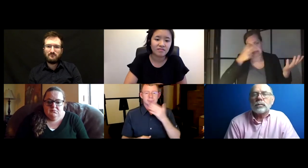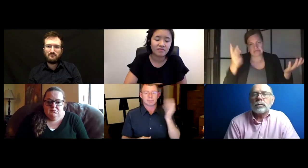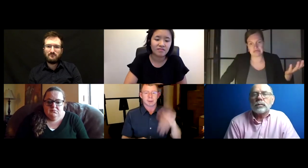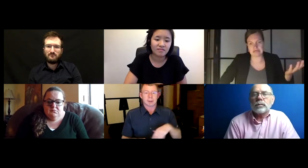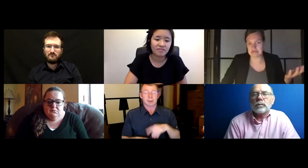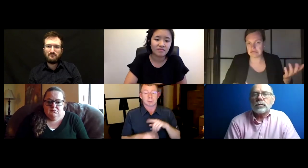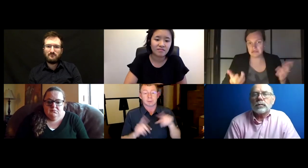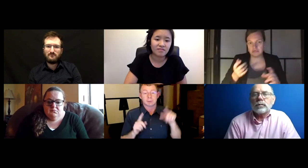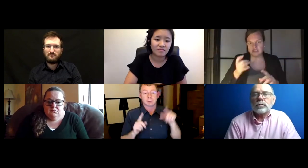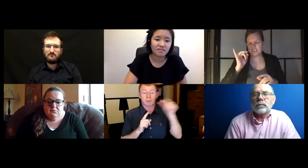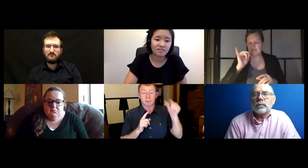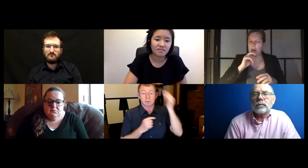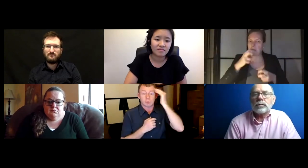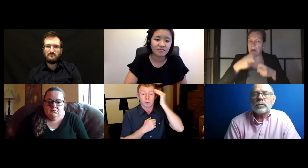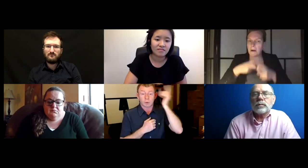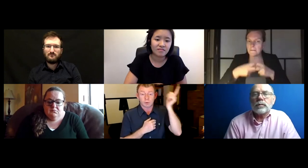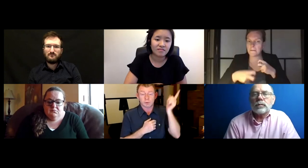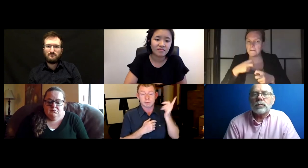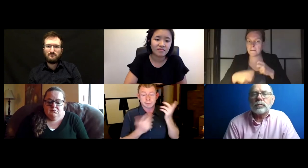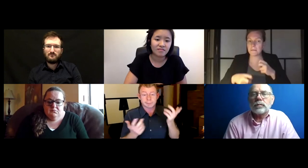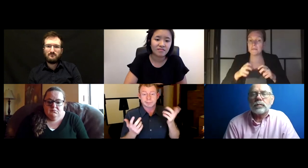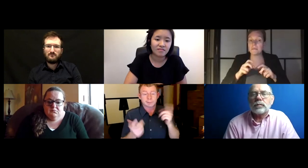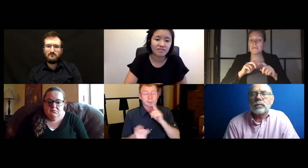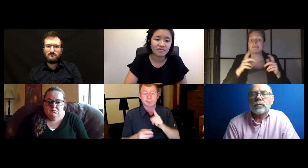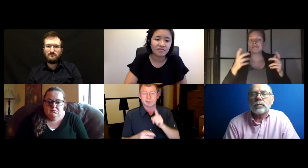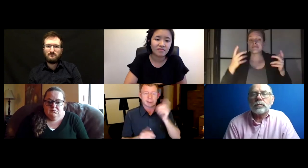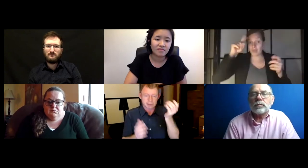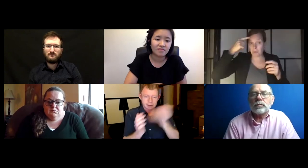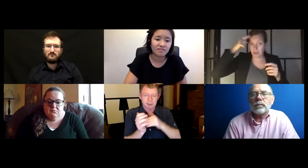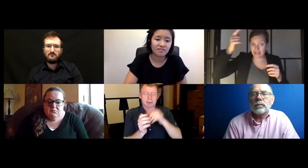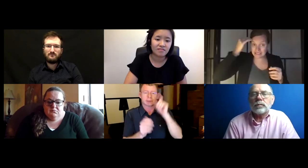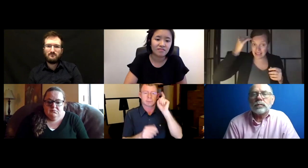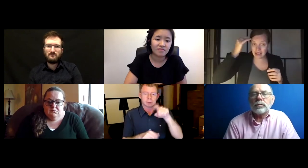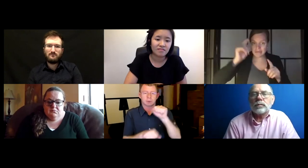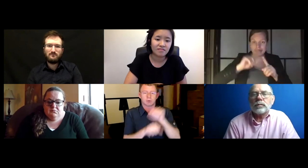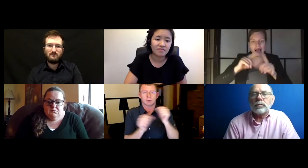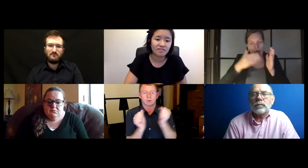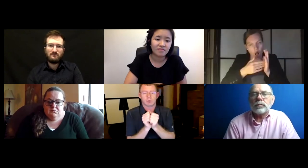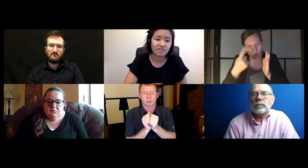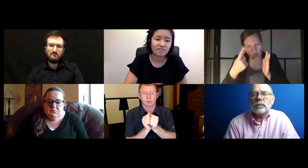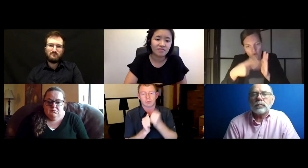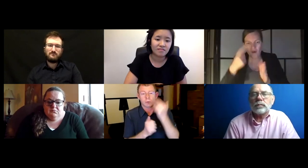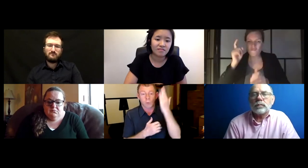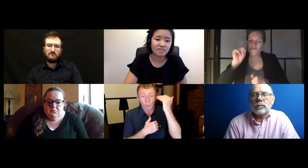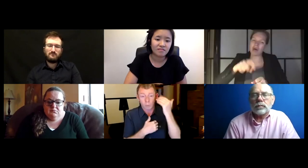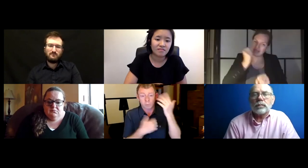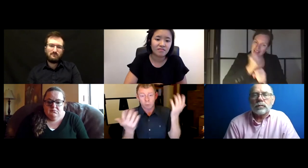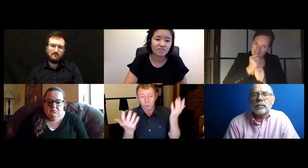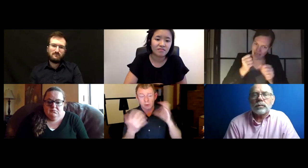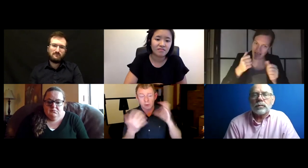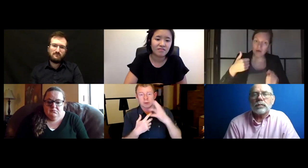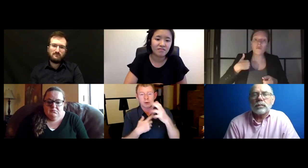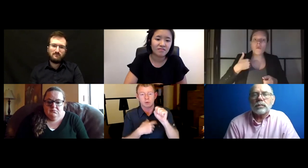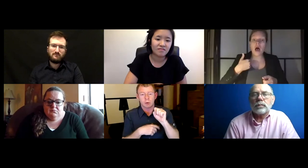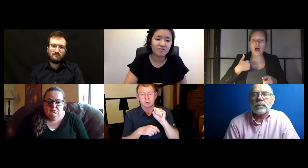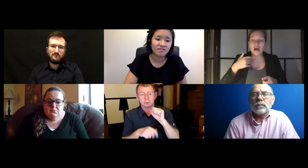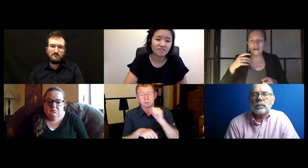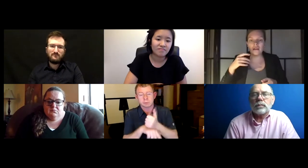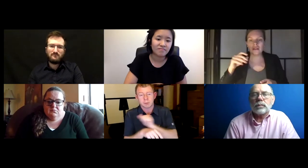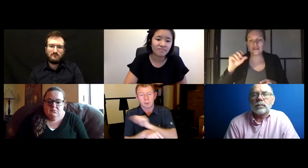helpful. It's too bad, and the government is aware, they know it, and we all have to work together